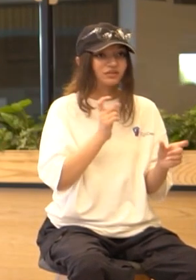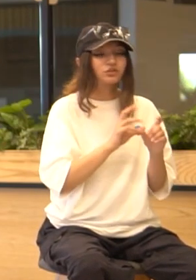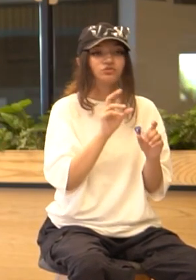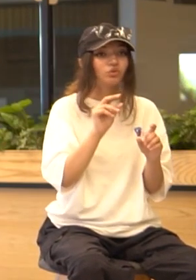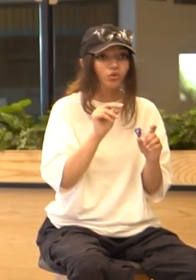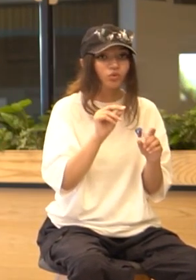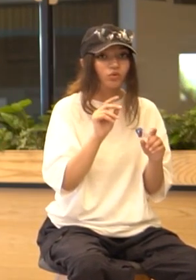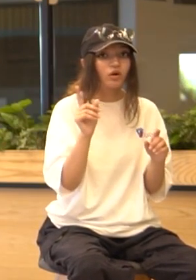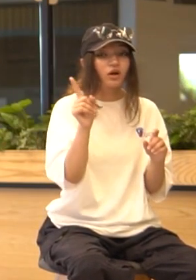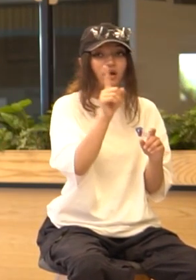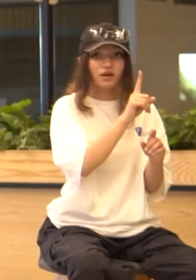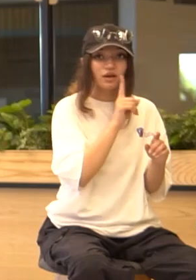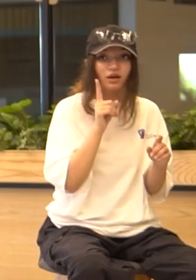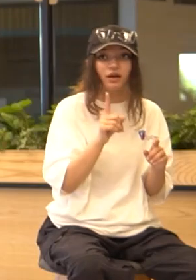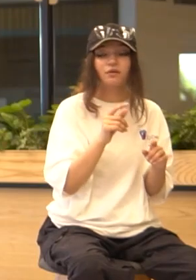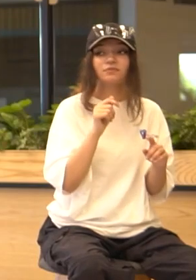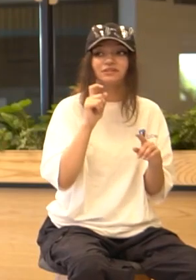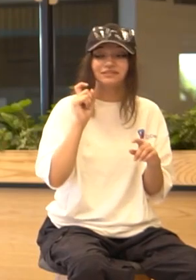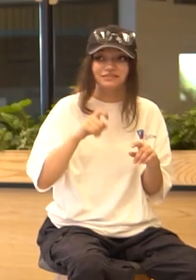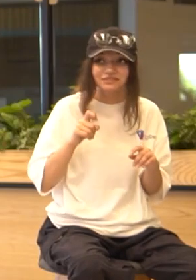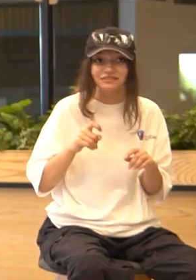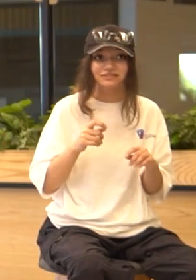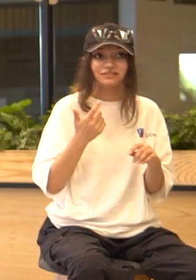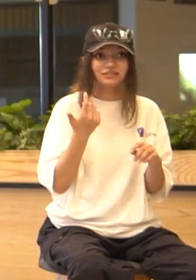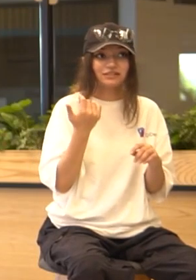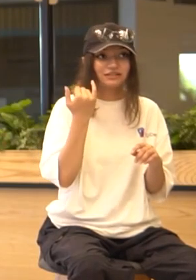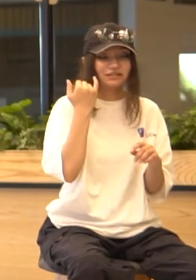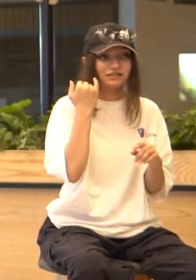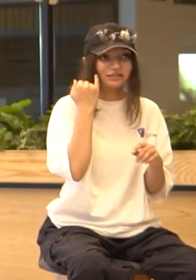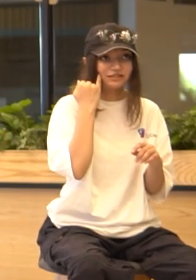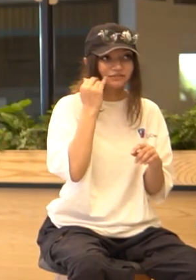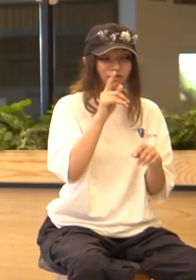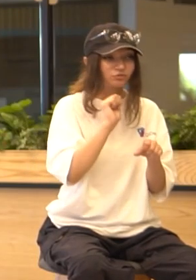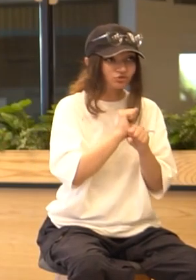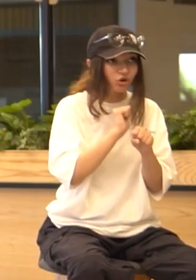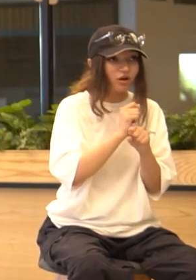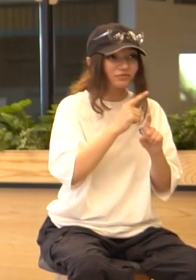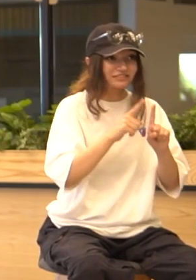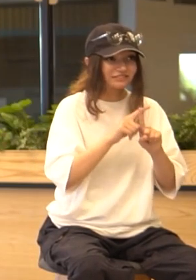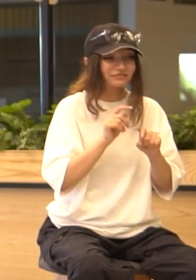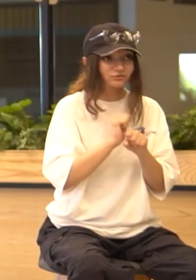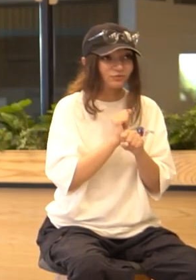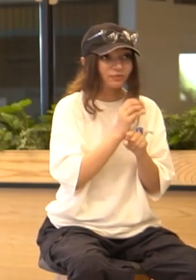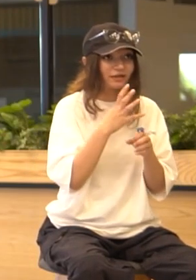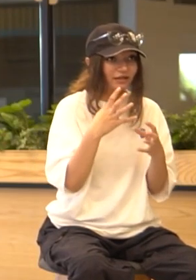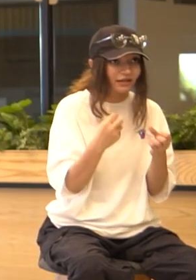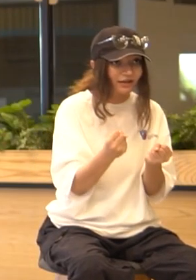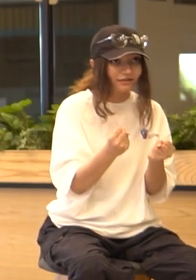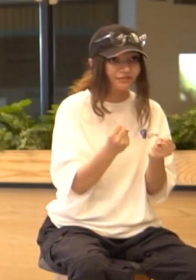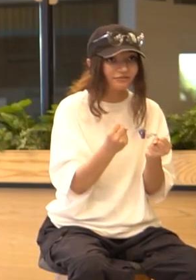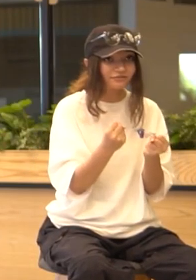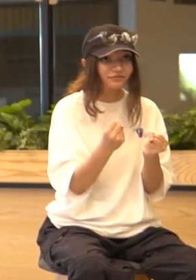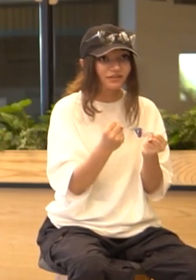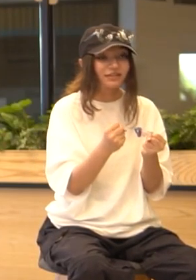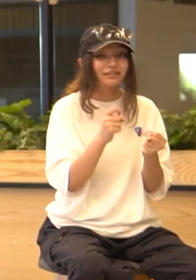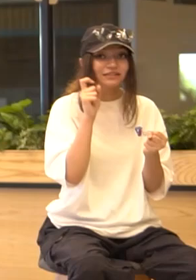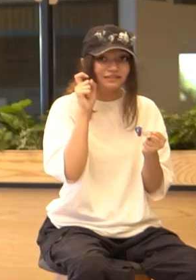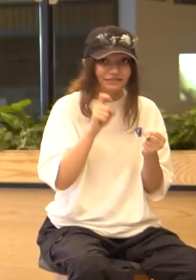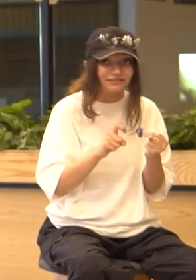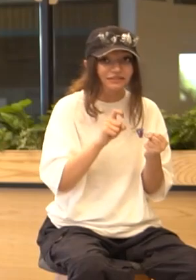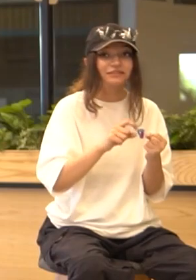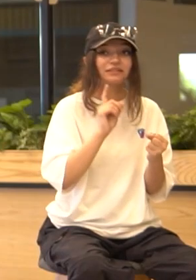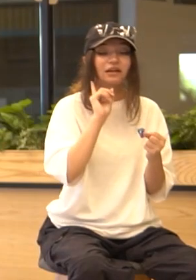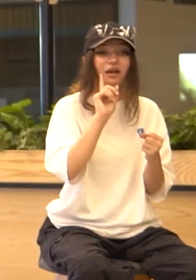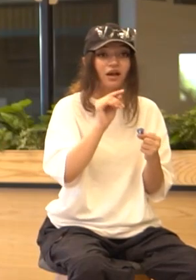comes into play with all of the other jobs that we do. So anywhere you are, if you develop like good patterns,